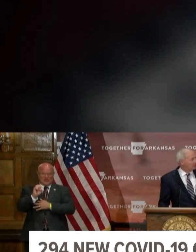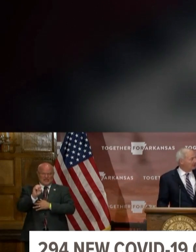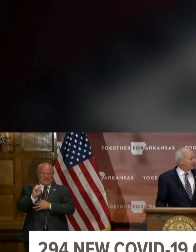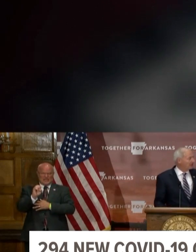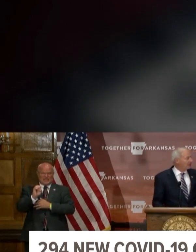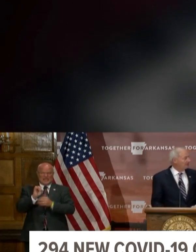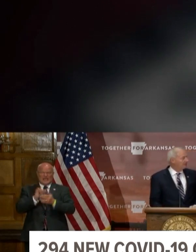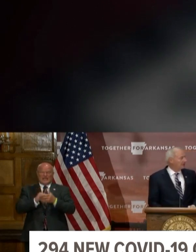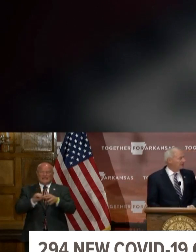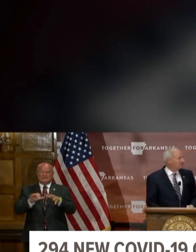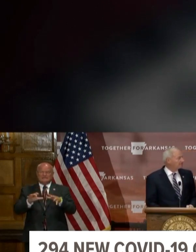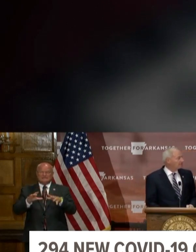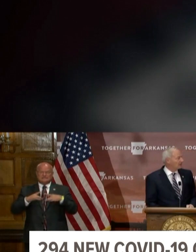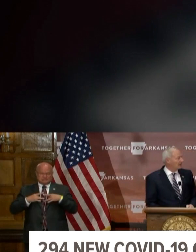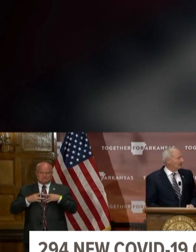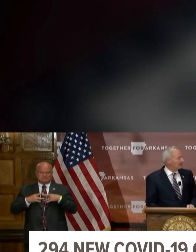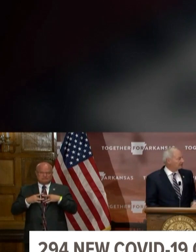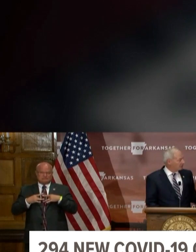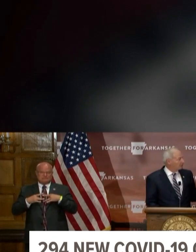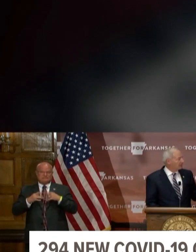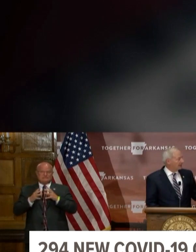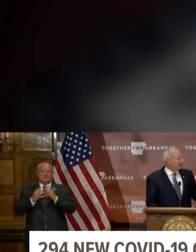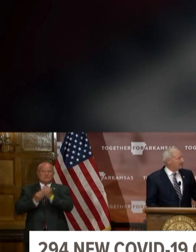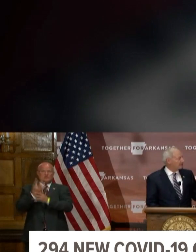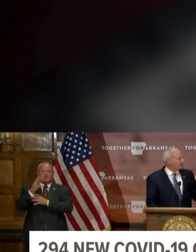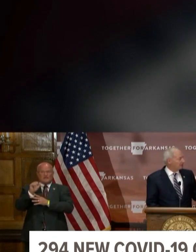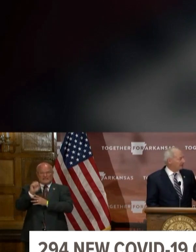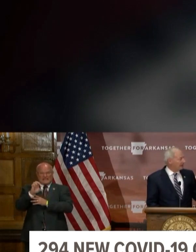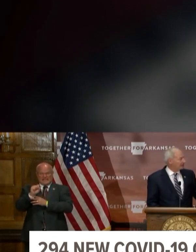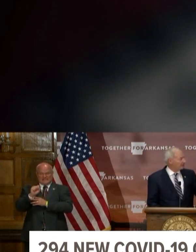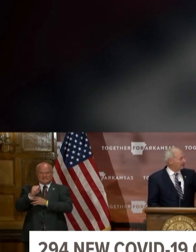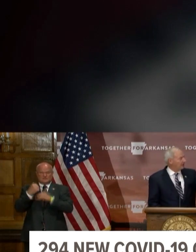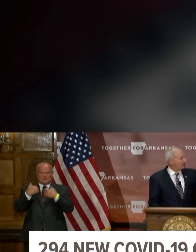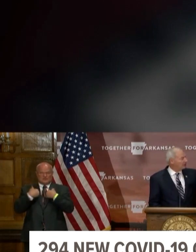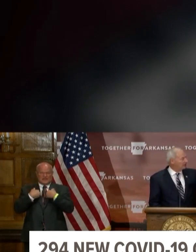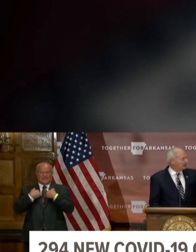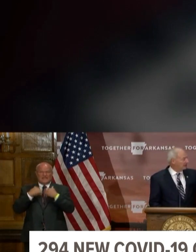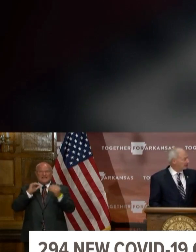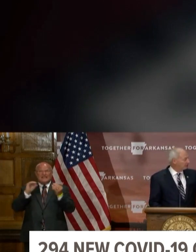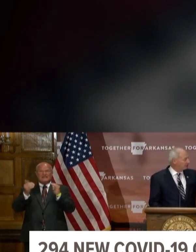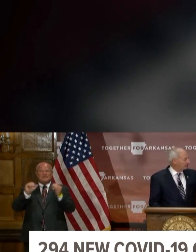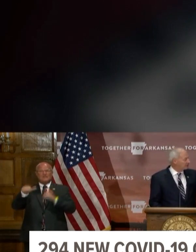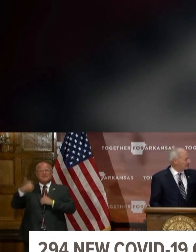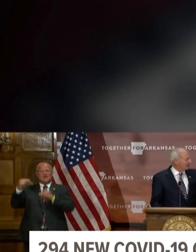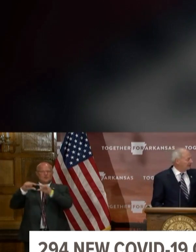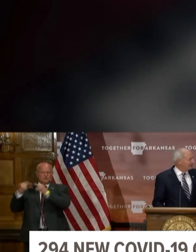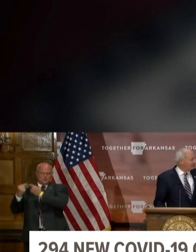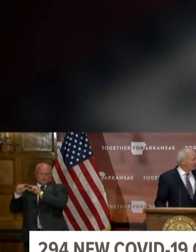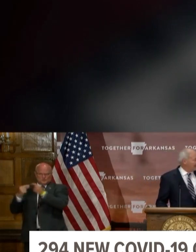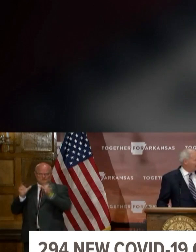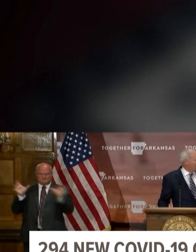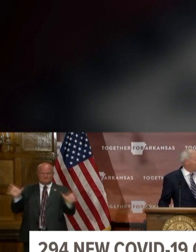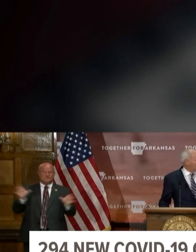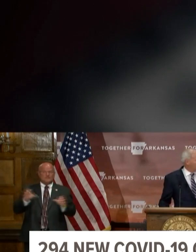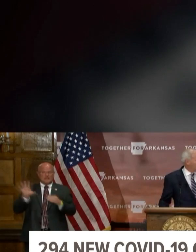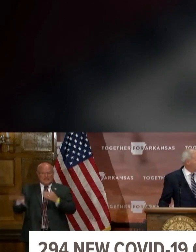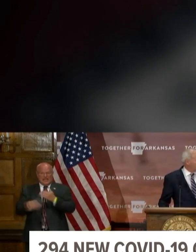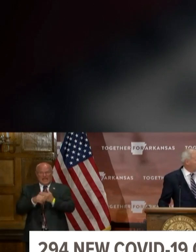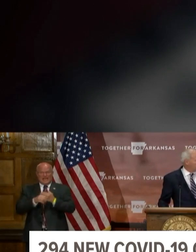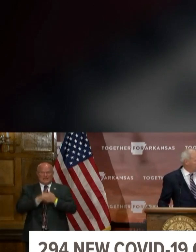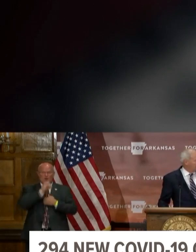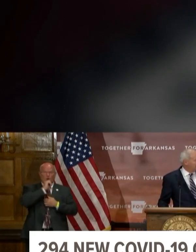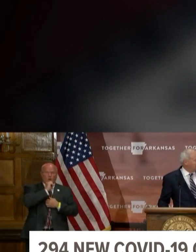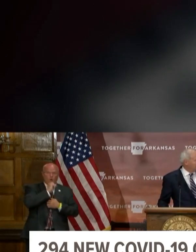absorbs so much of the growth in cases that we've had compared to the other groups. If you add in the 0